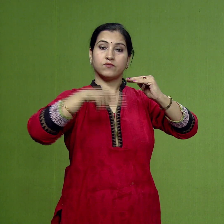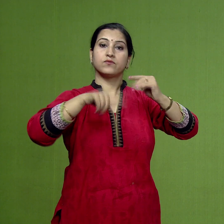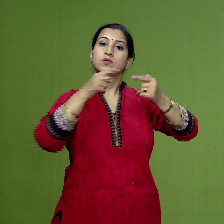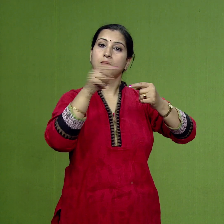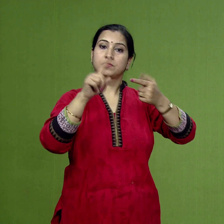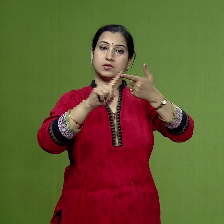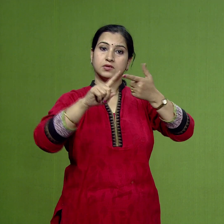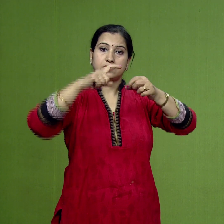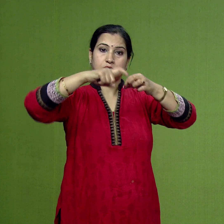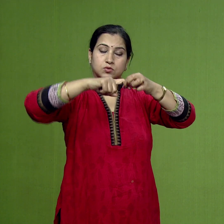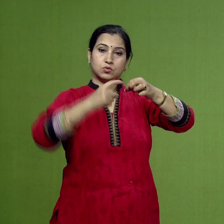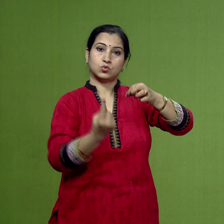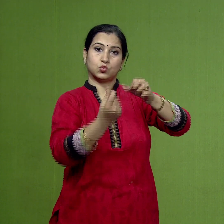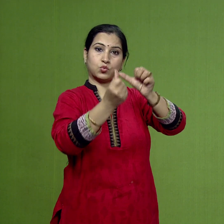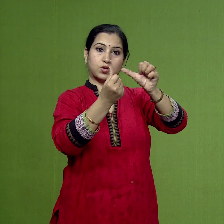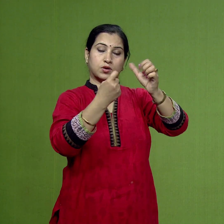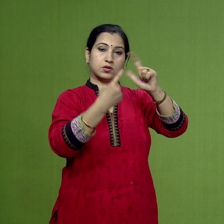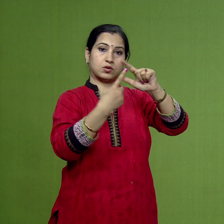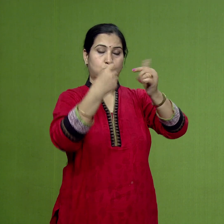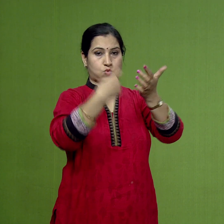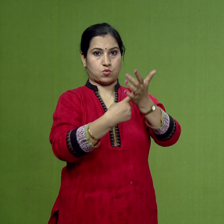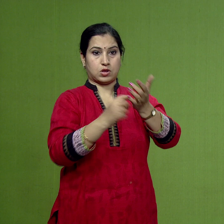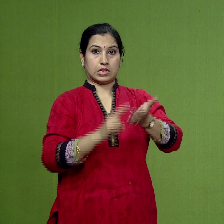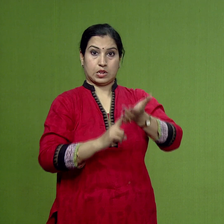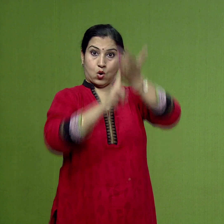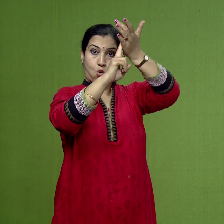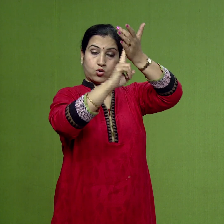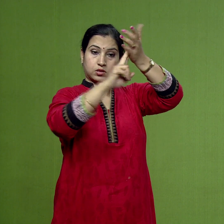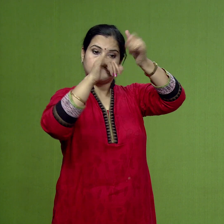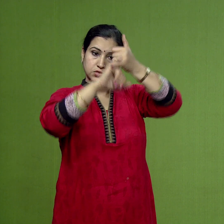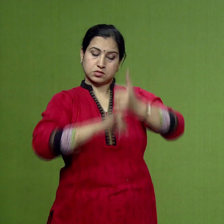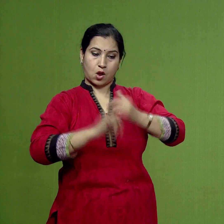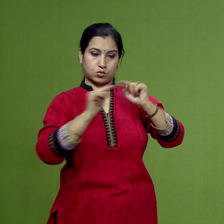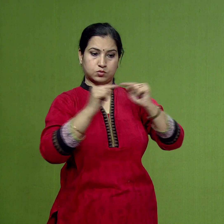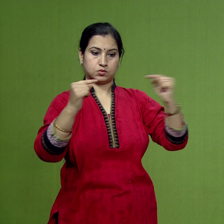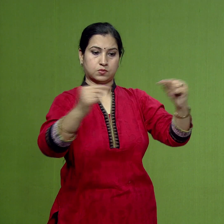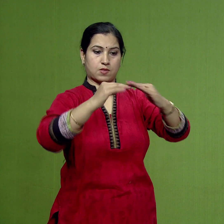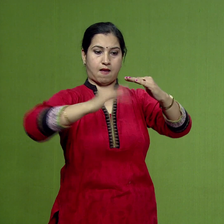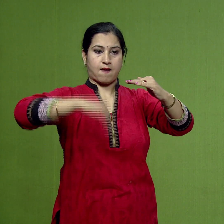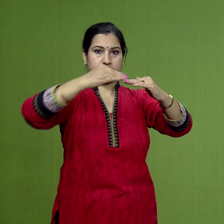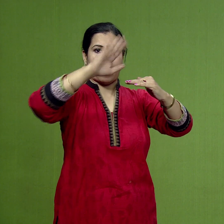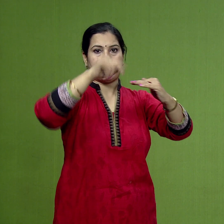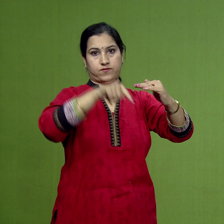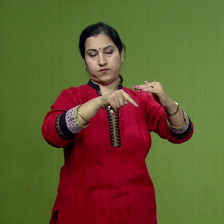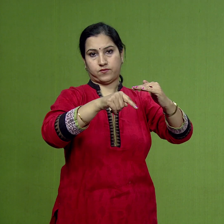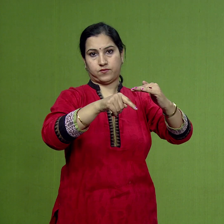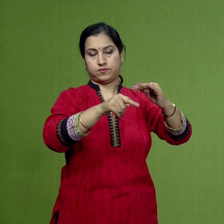in two equal parts, northern and the southern parts, or northern and southern hemispheres.